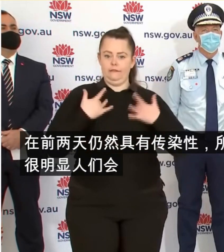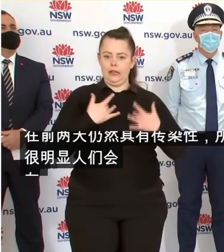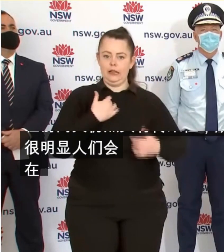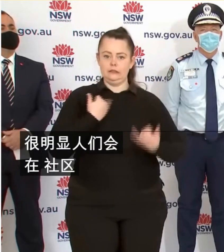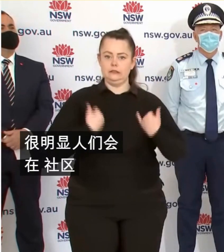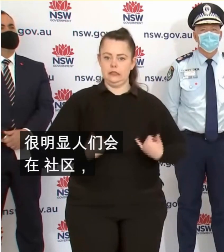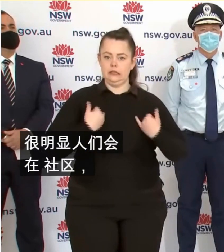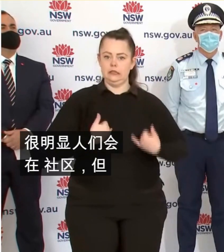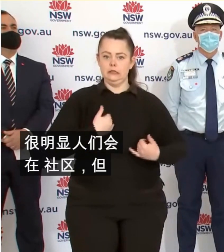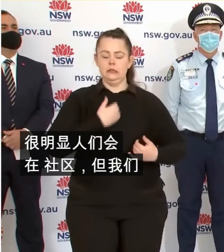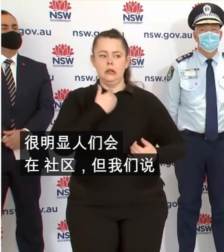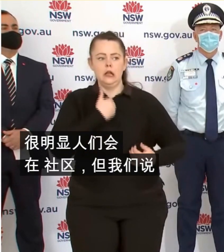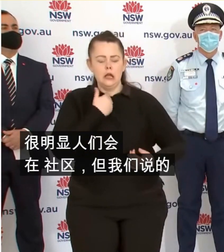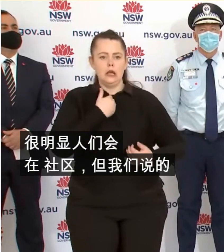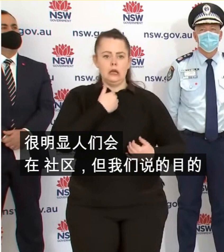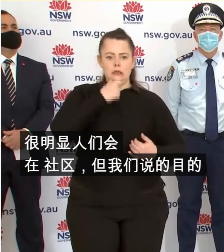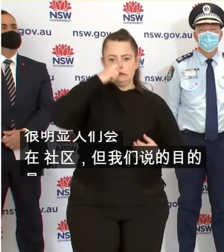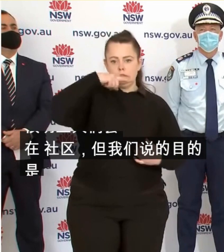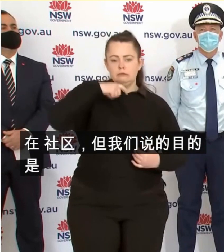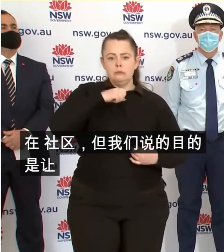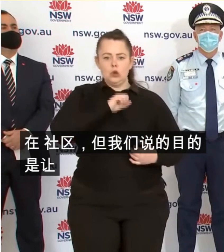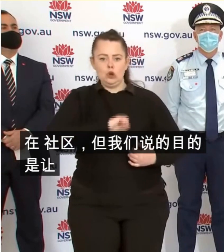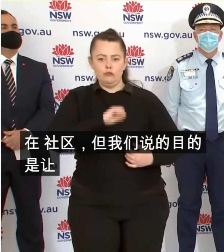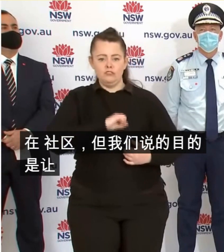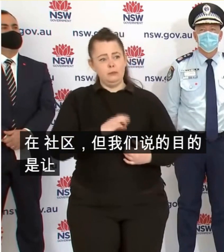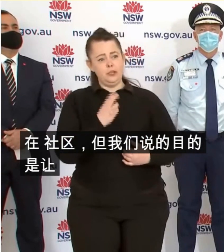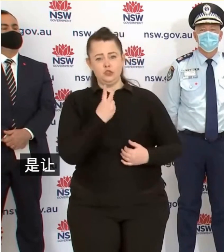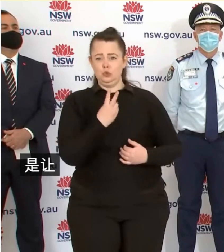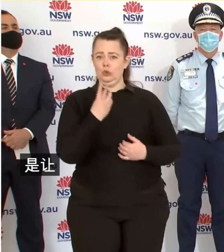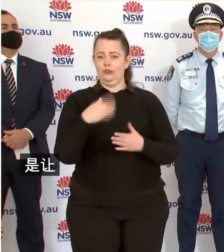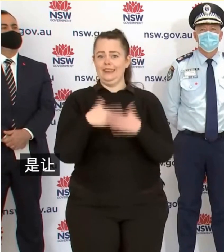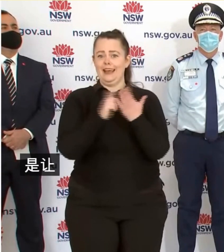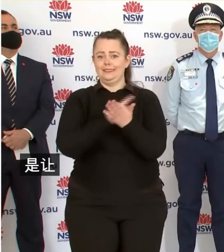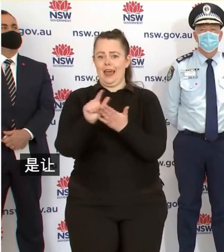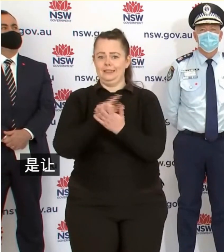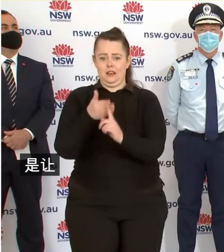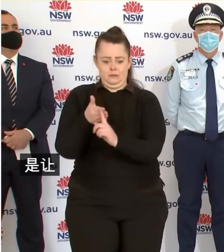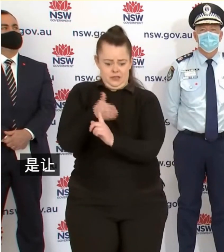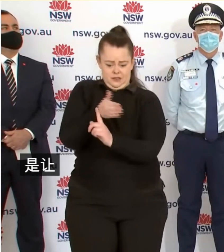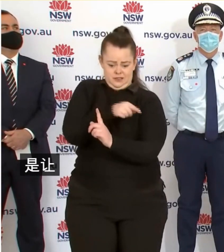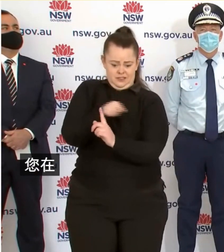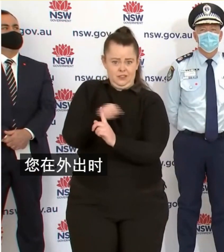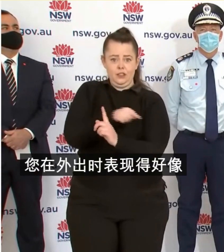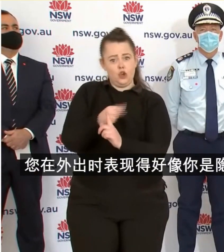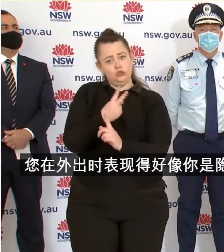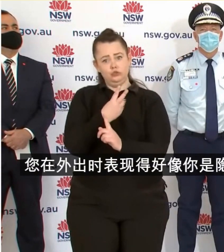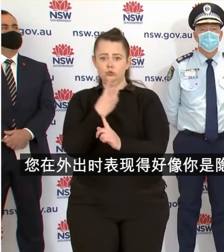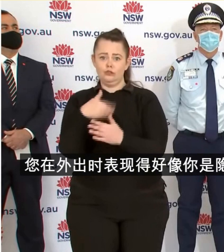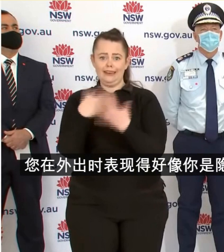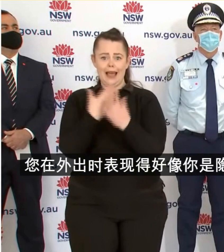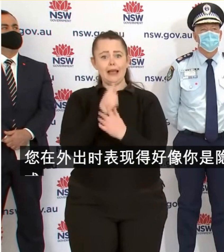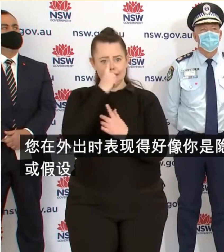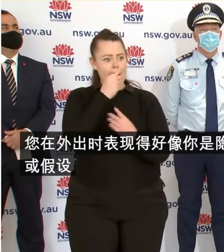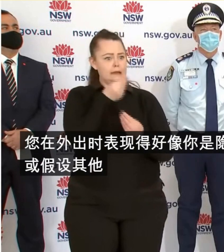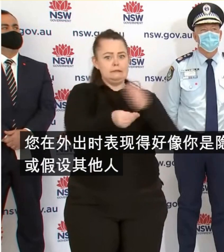be infectious in the community. But the purpose of us saying to act as if you are COVID positive when you're out